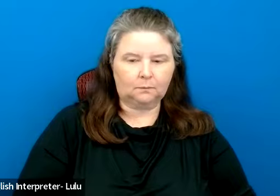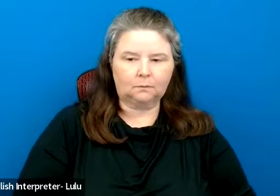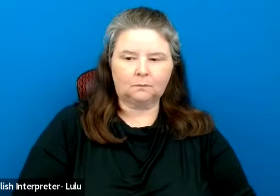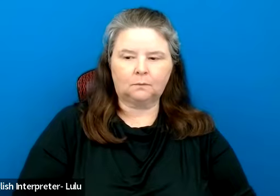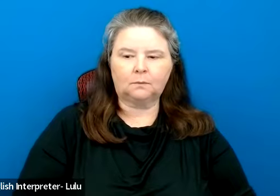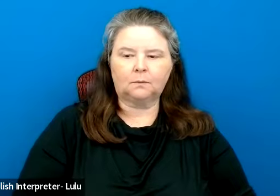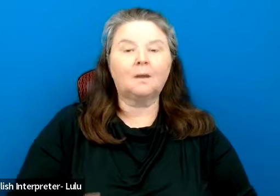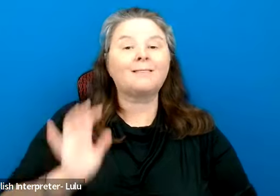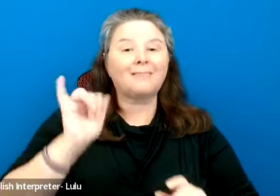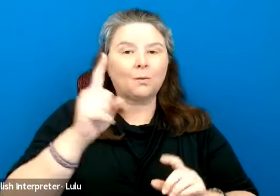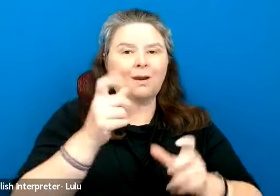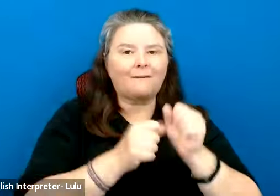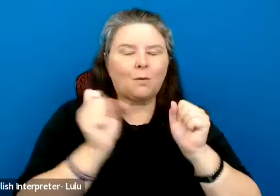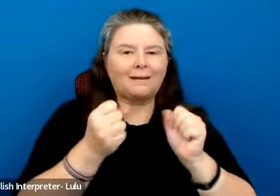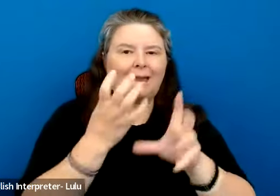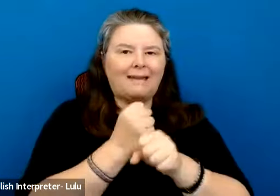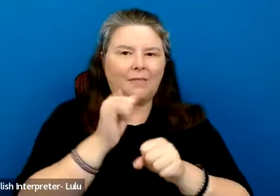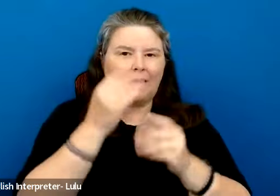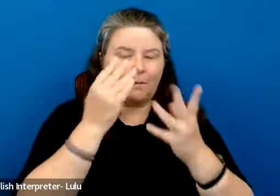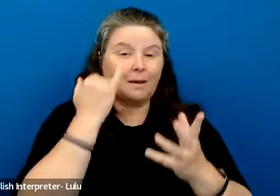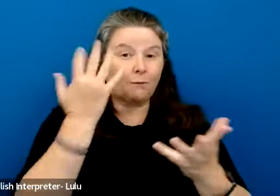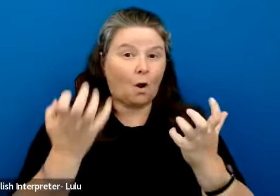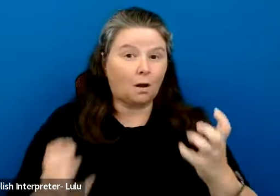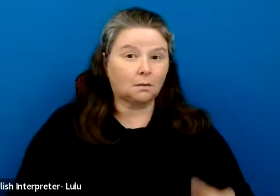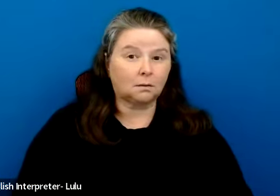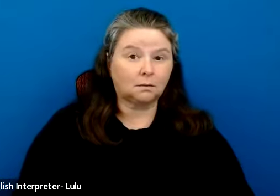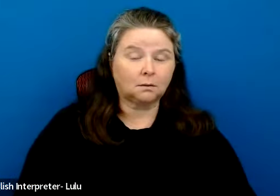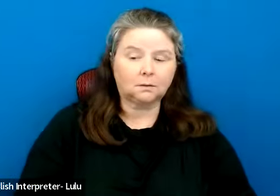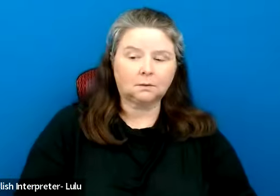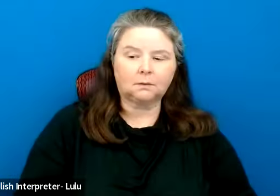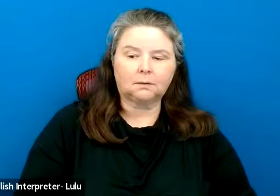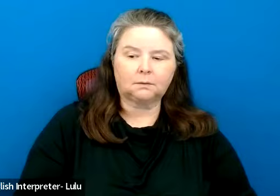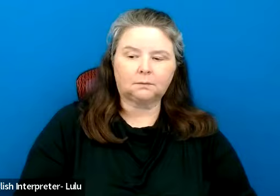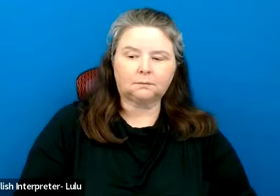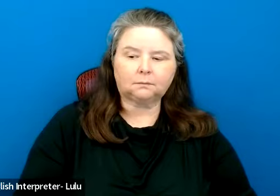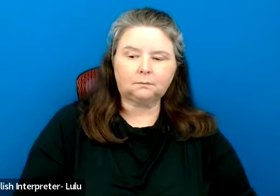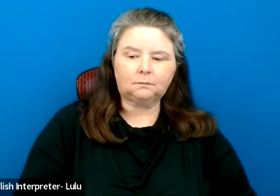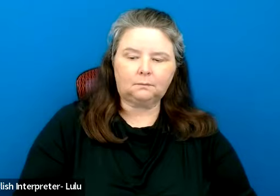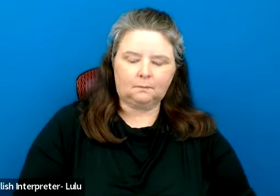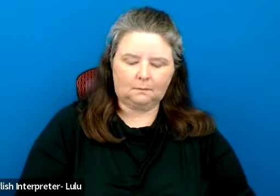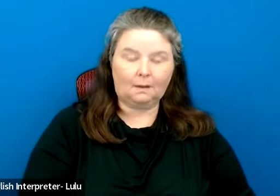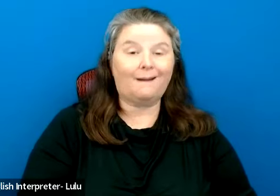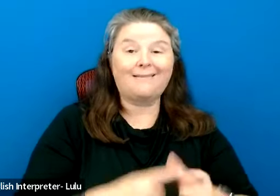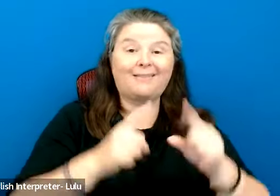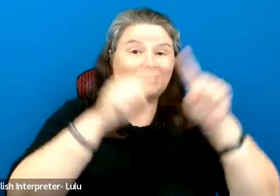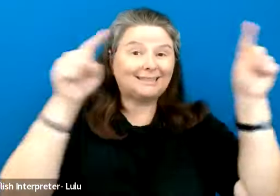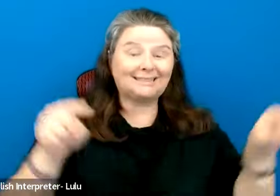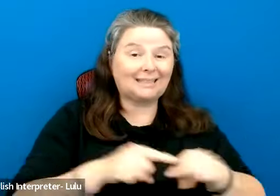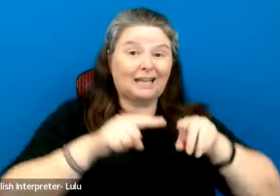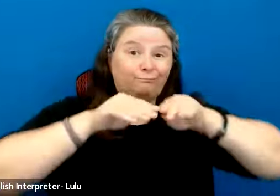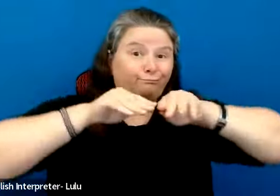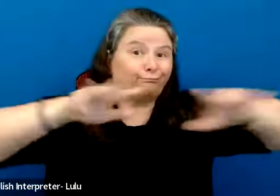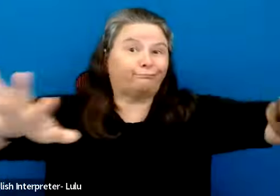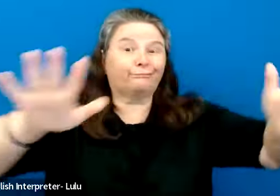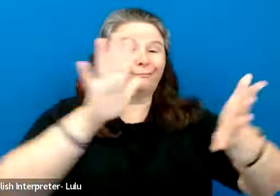can get the information if they want it. And then the signs are all over campus, so there's no excuse. They are